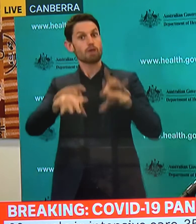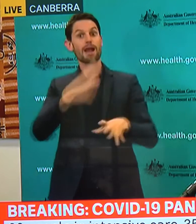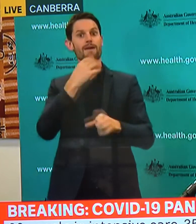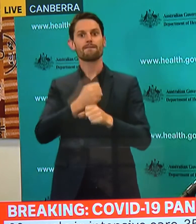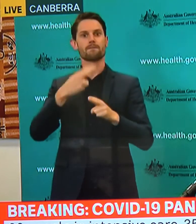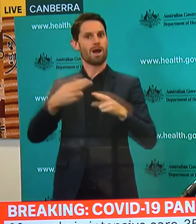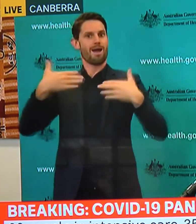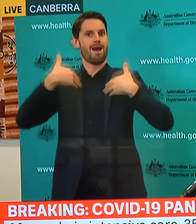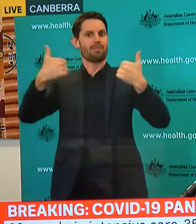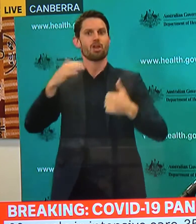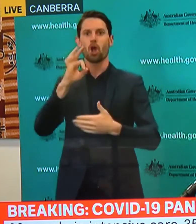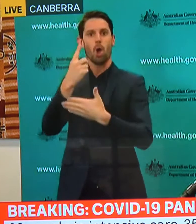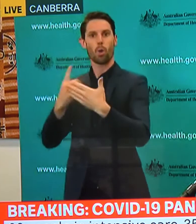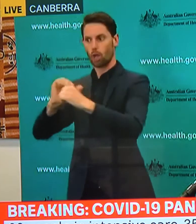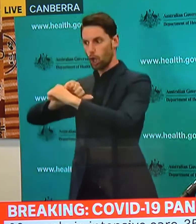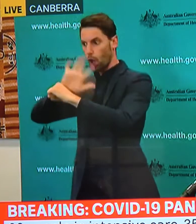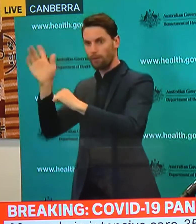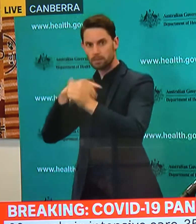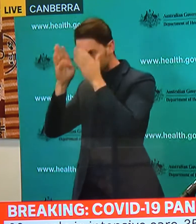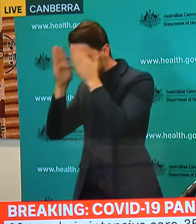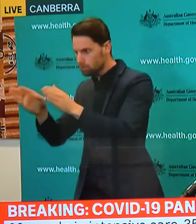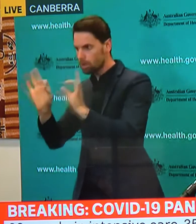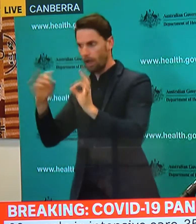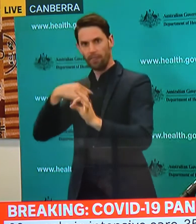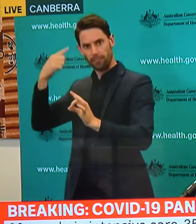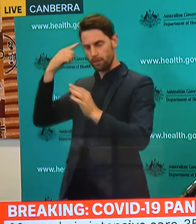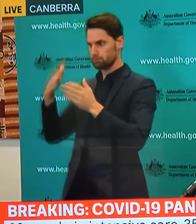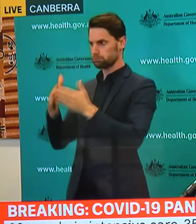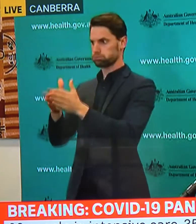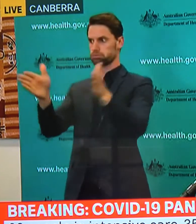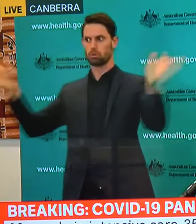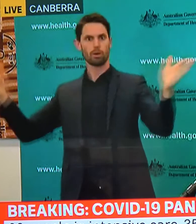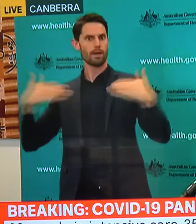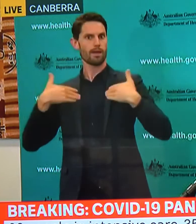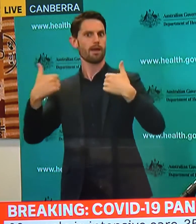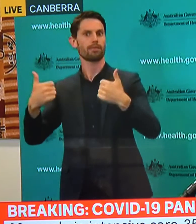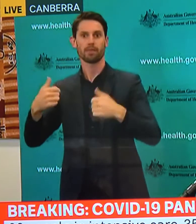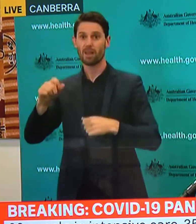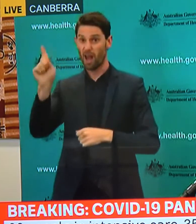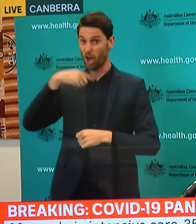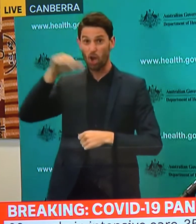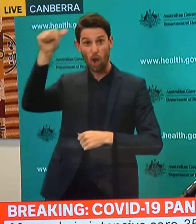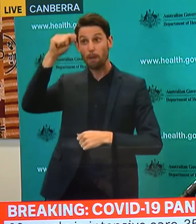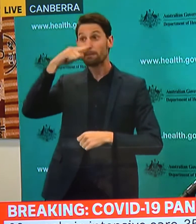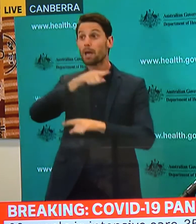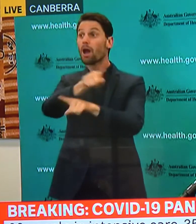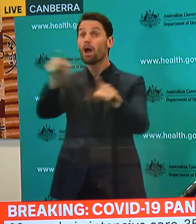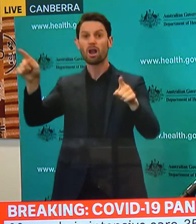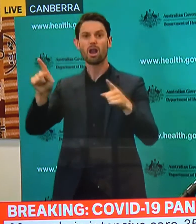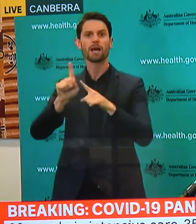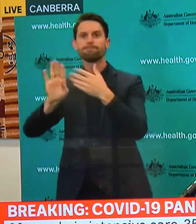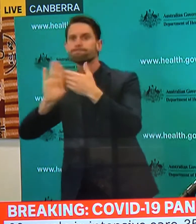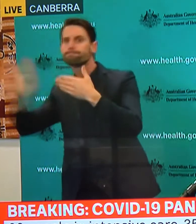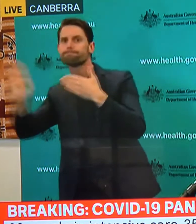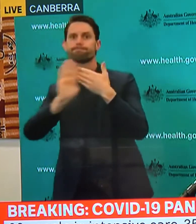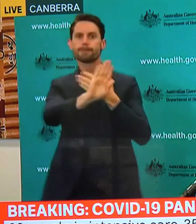is actually our main concern at the moment, and we certainly recognise many of the social distancing elements that have